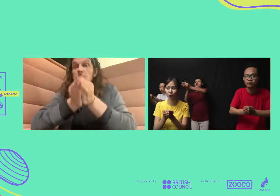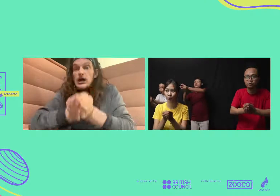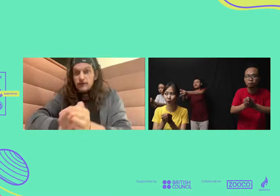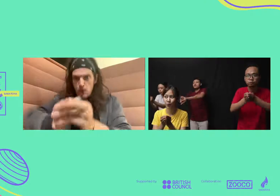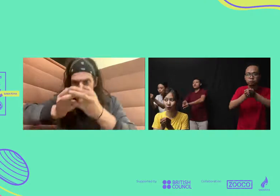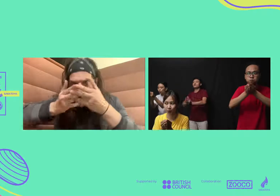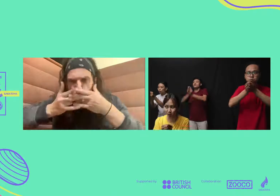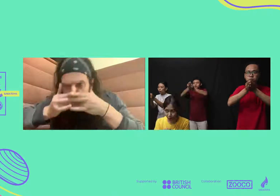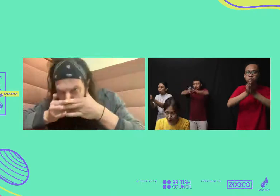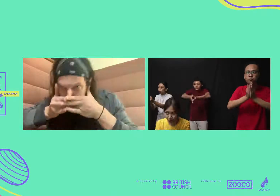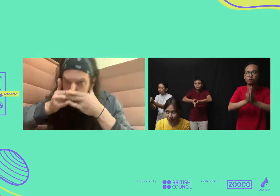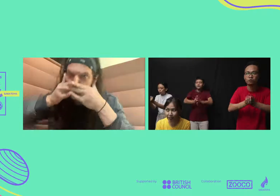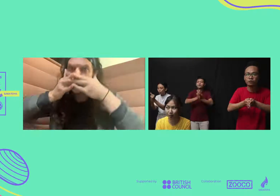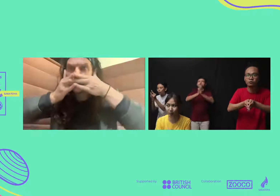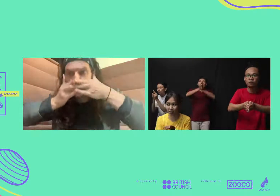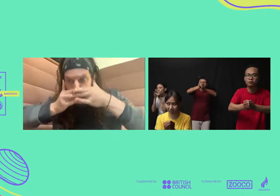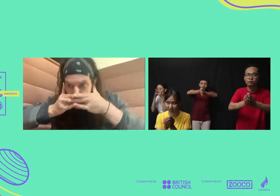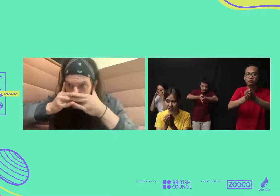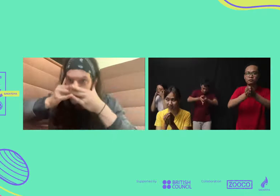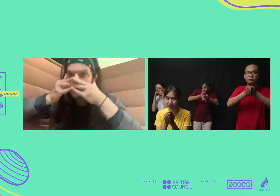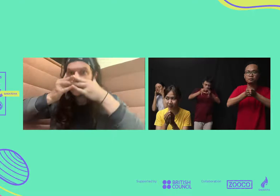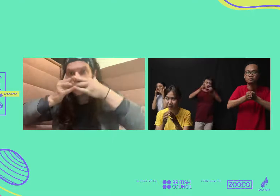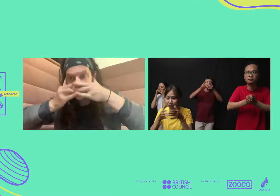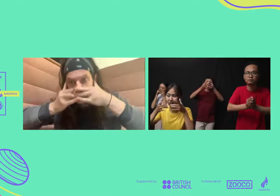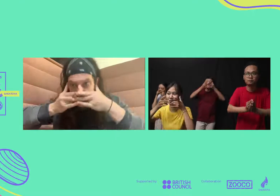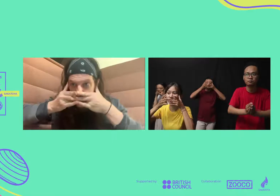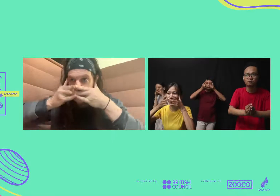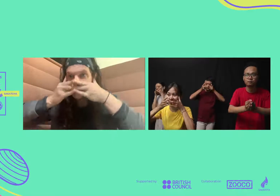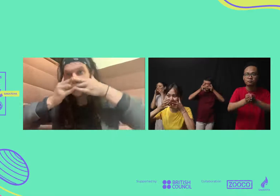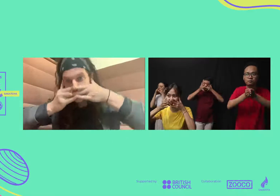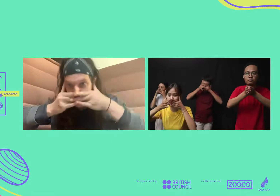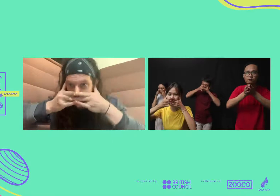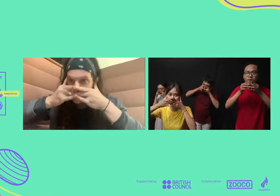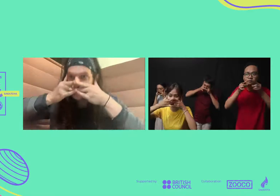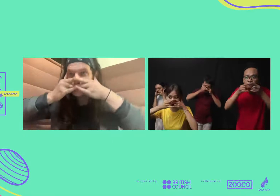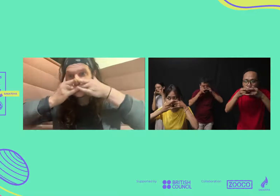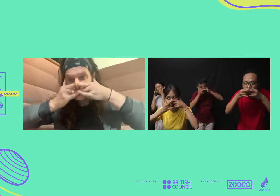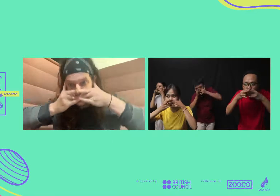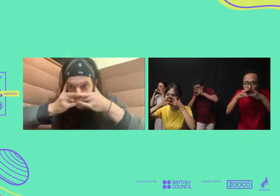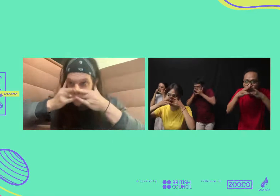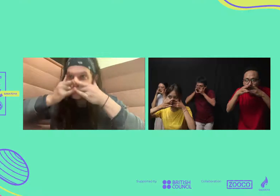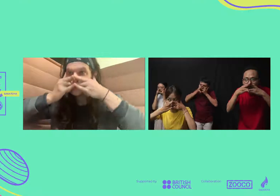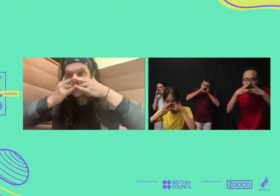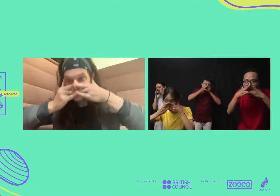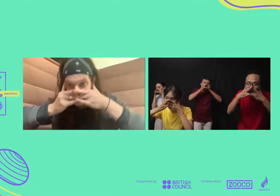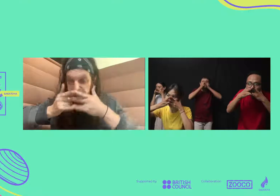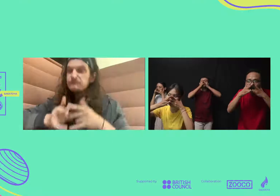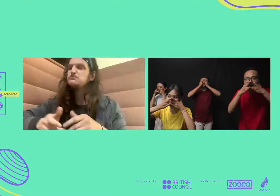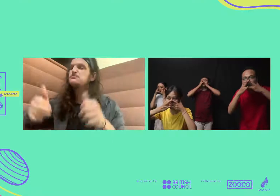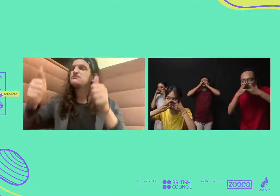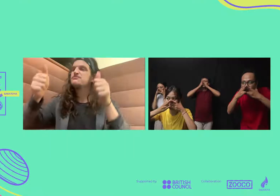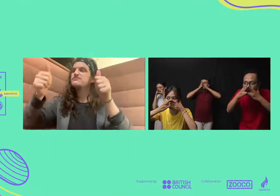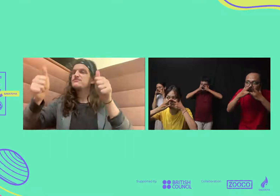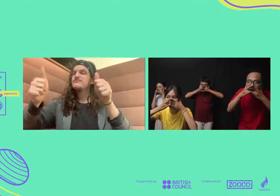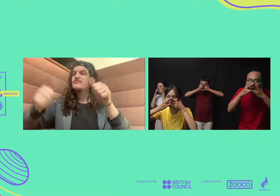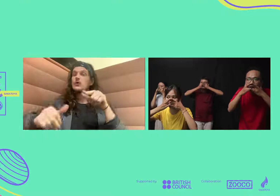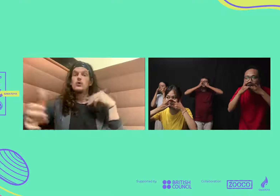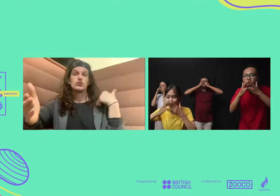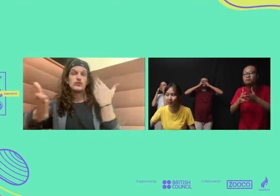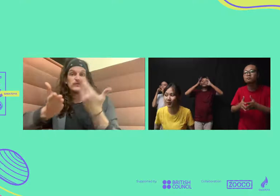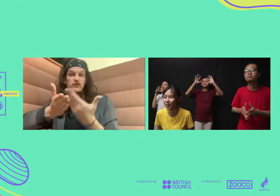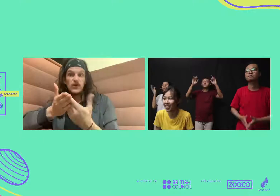2, 3, 4, and then 1, 2, 3, 4.